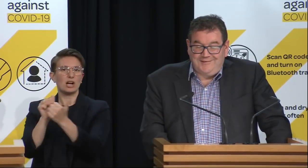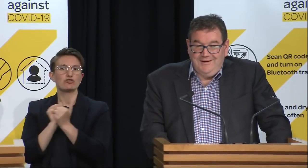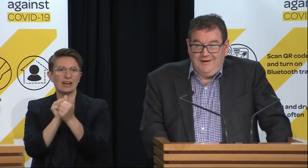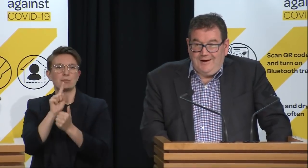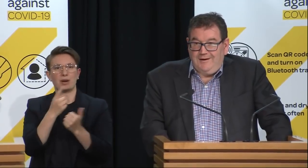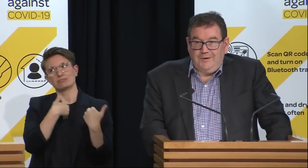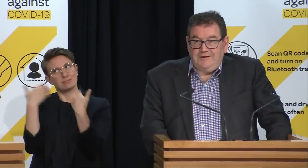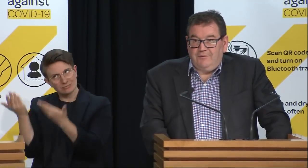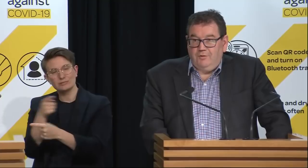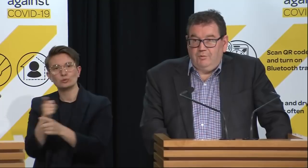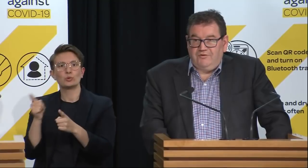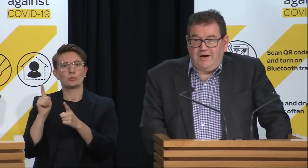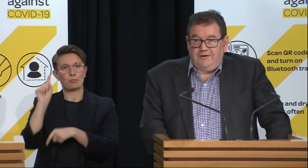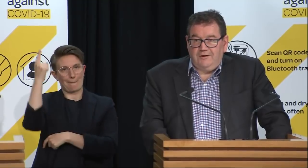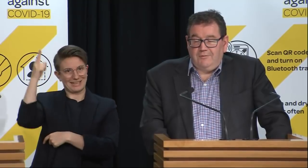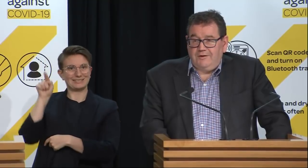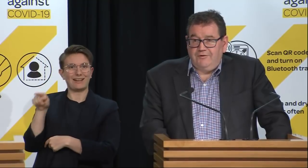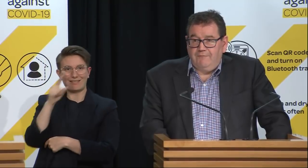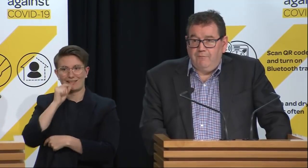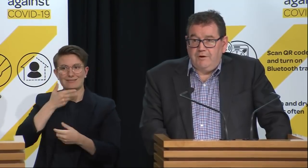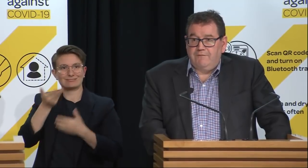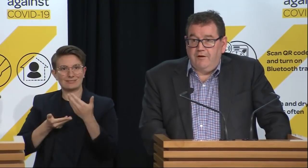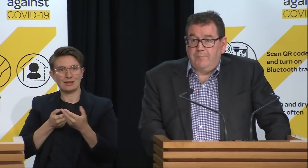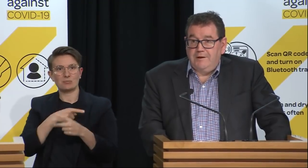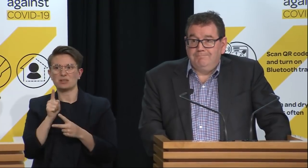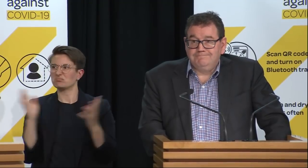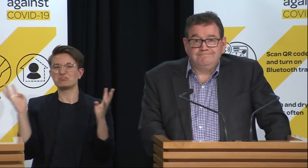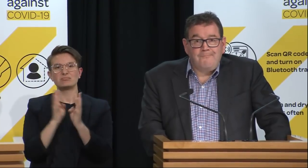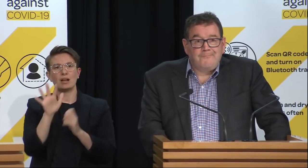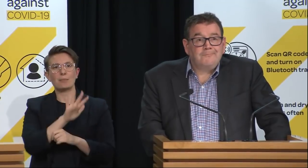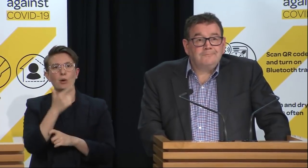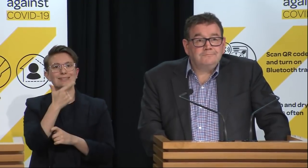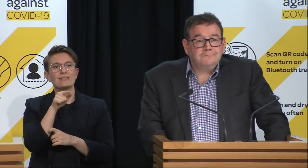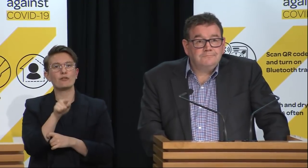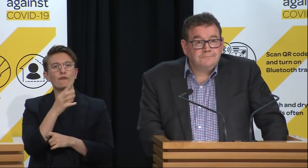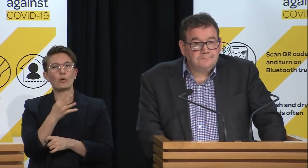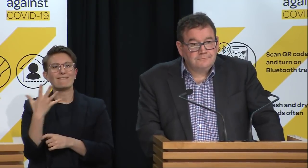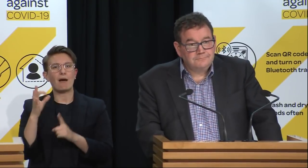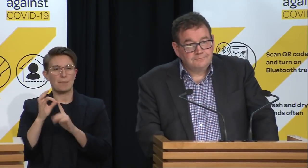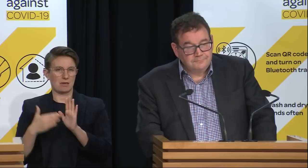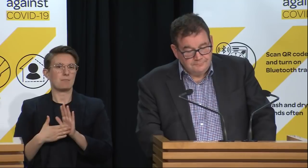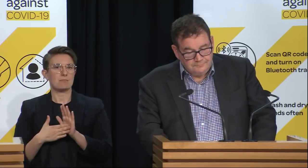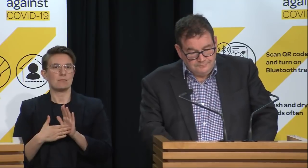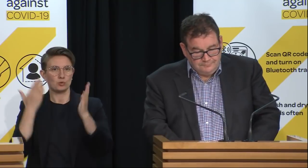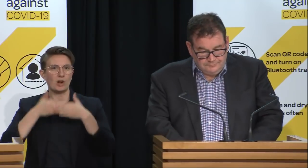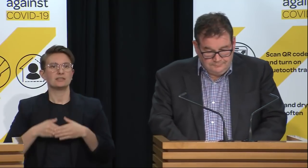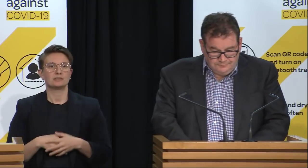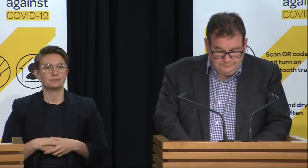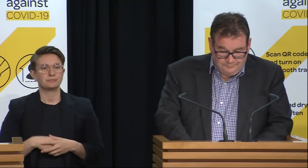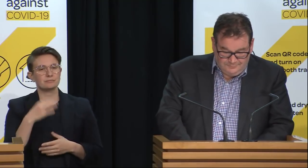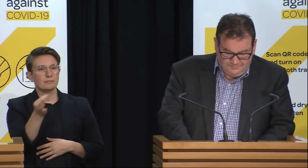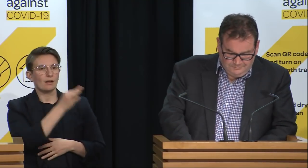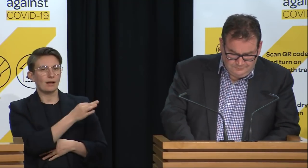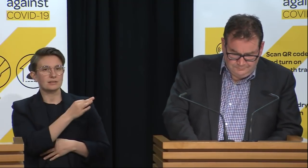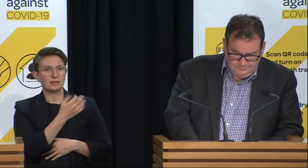to discuss. I believe the call started at around 7:45 p.m. From an economic perspective, is it better to stay in a higher